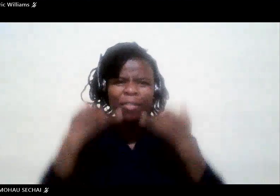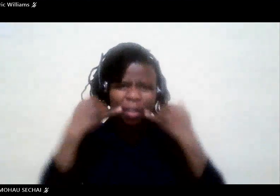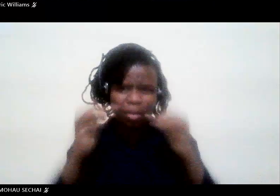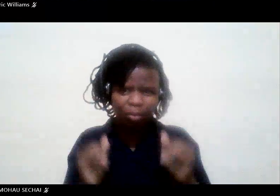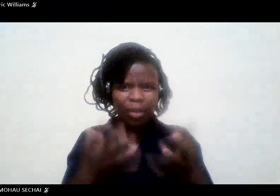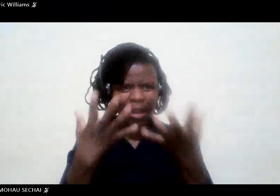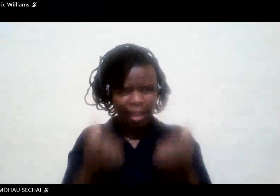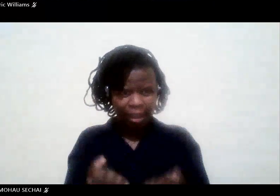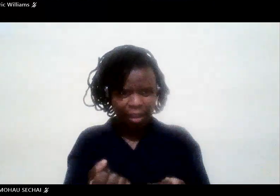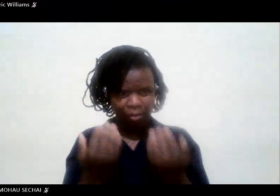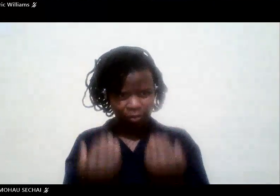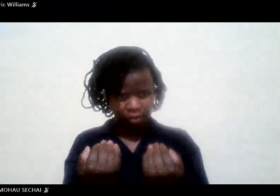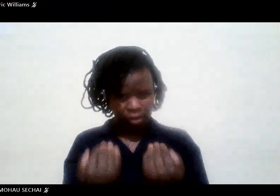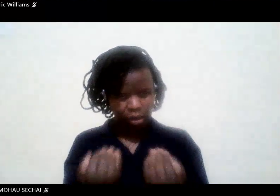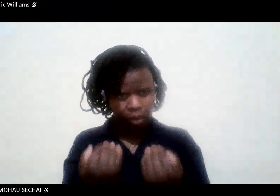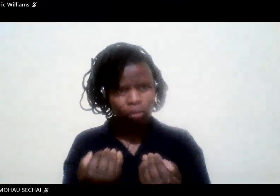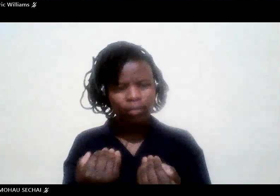now,